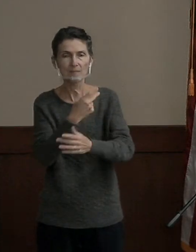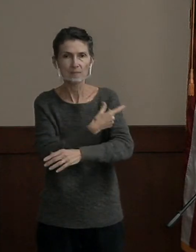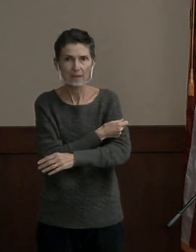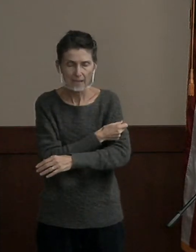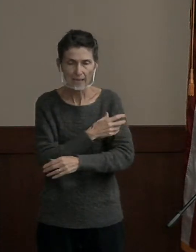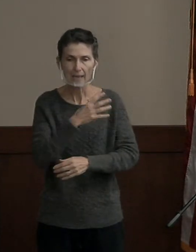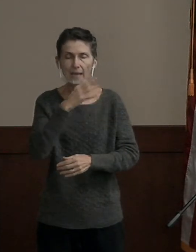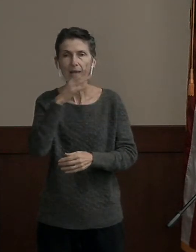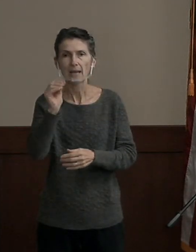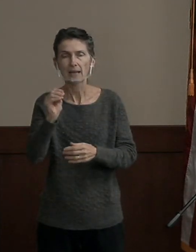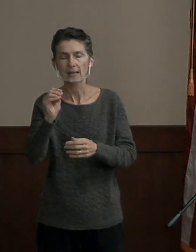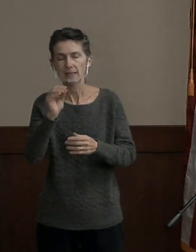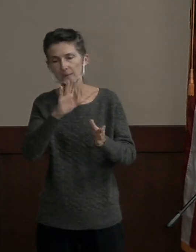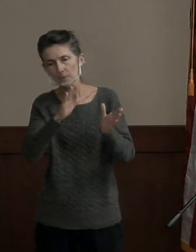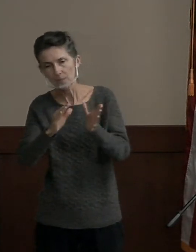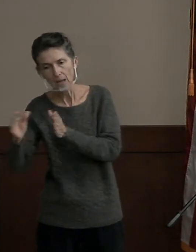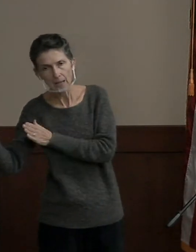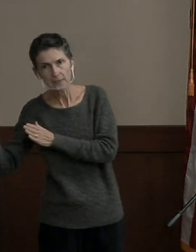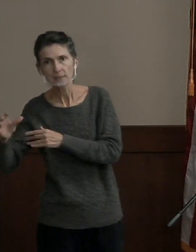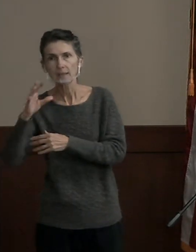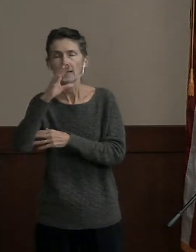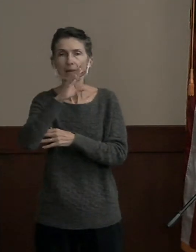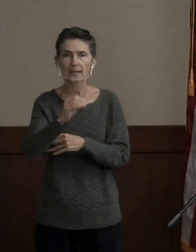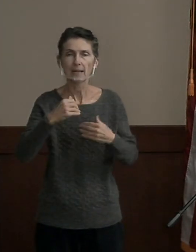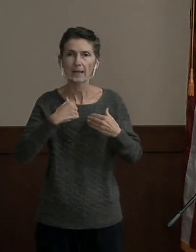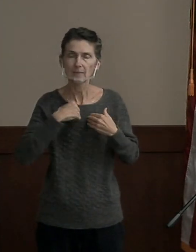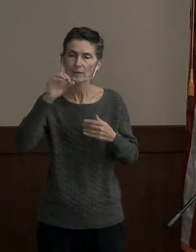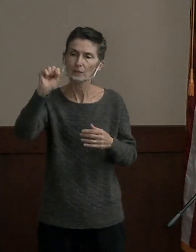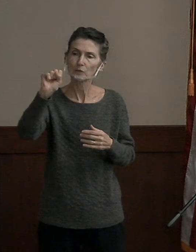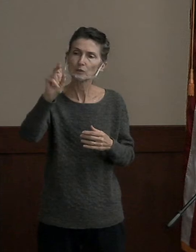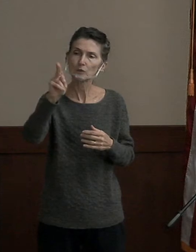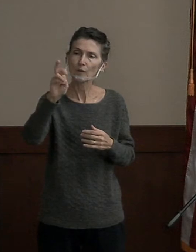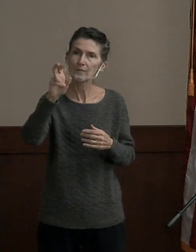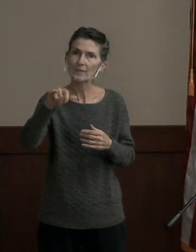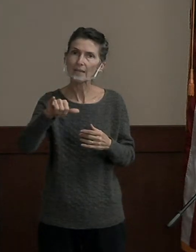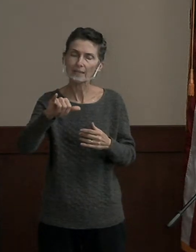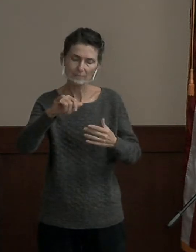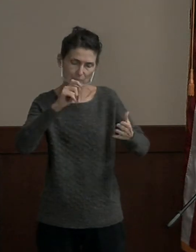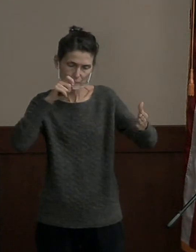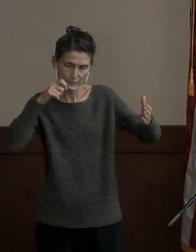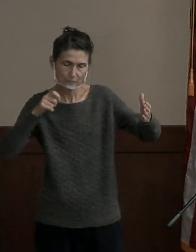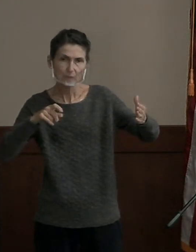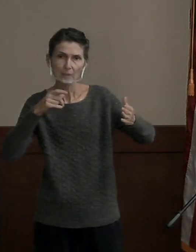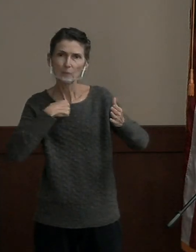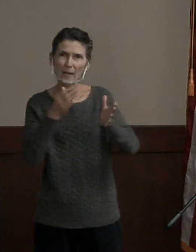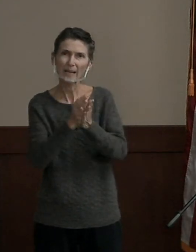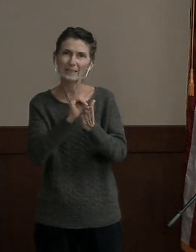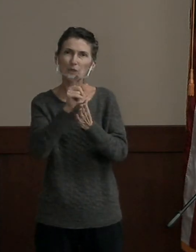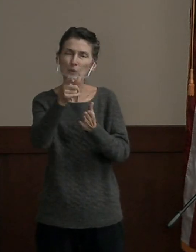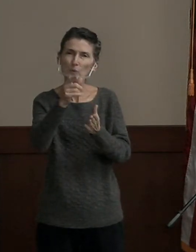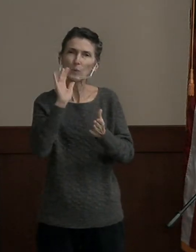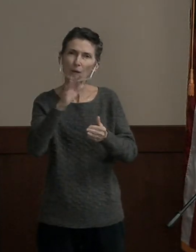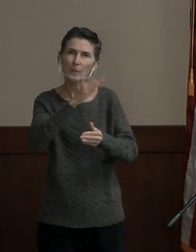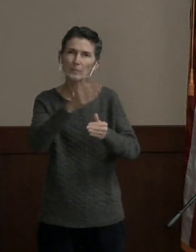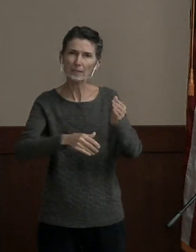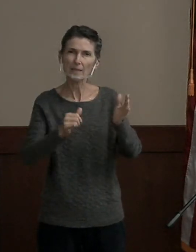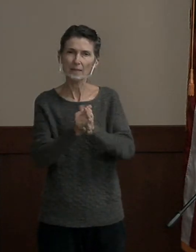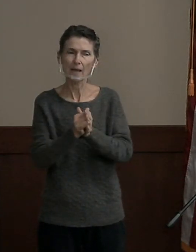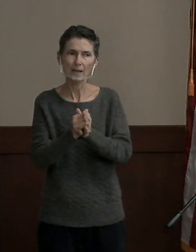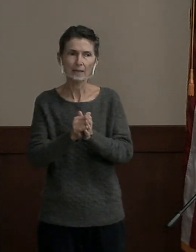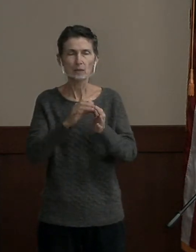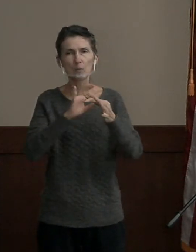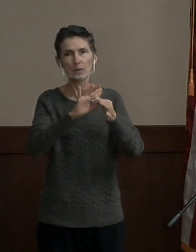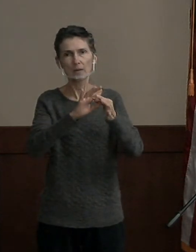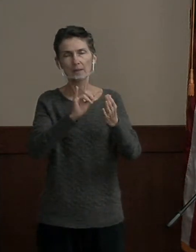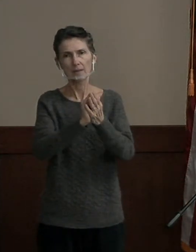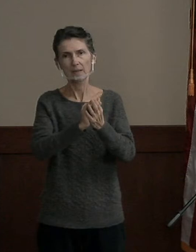as the vaccination strategy. There's also a survey there that we would ask you to complete regarding the